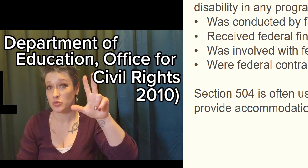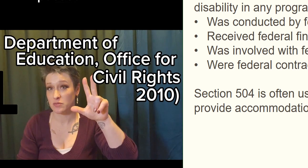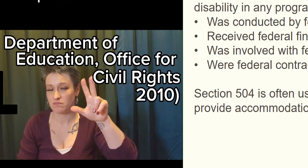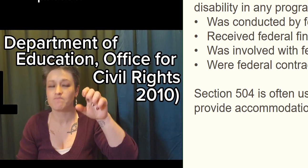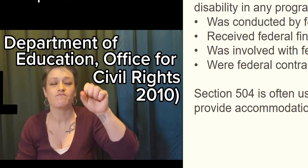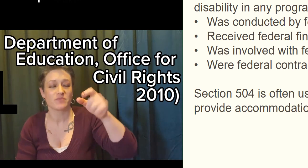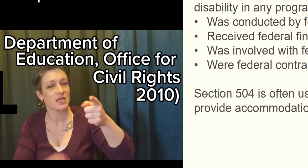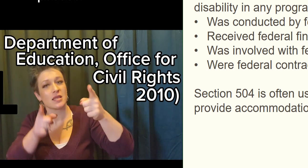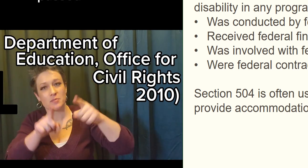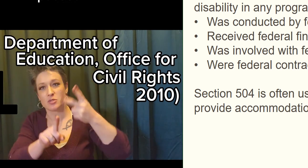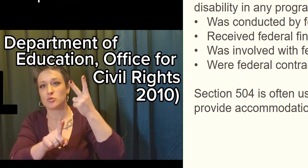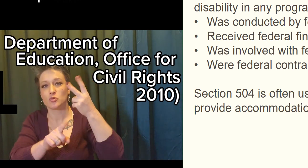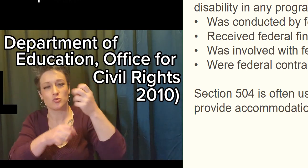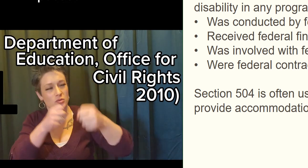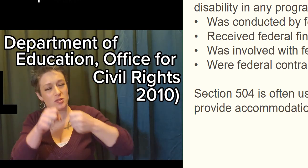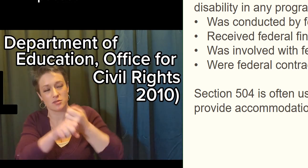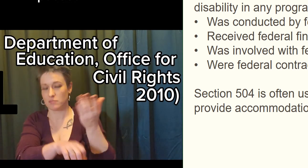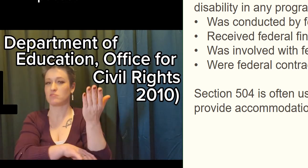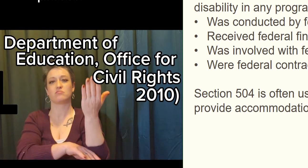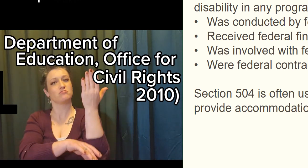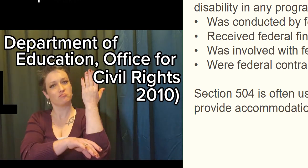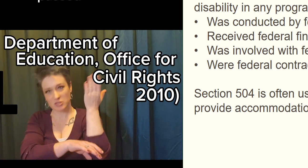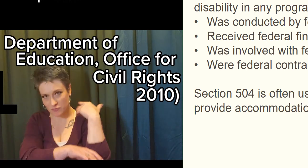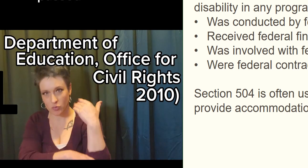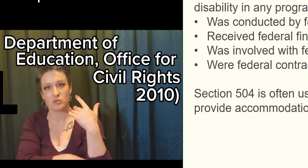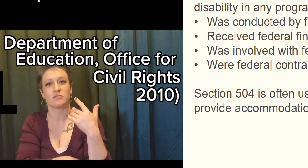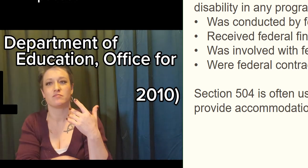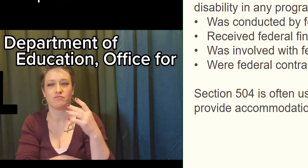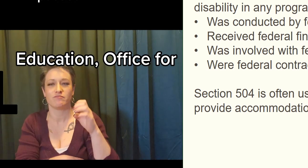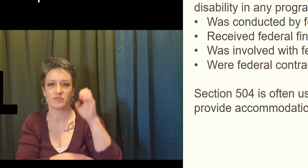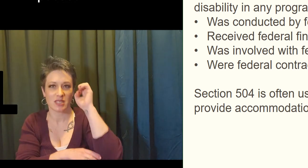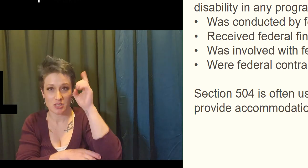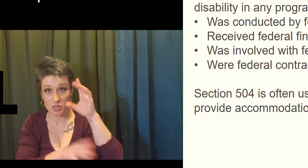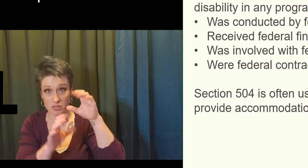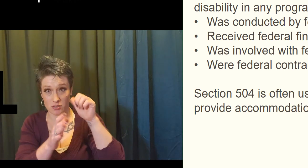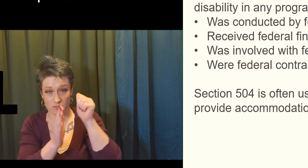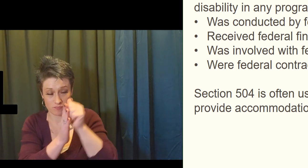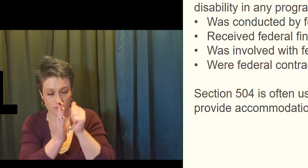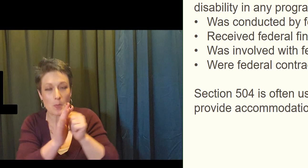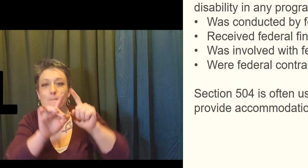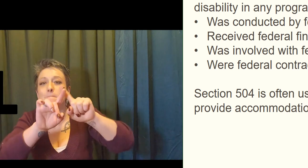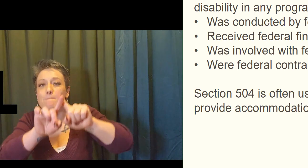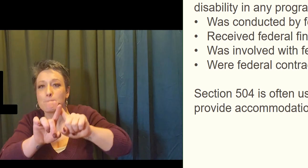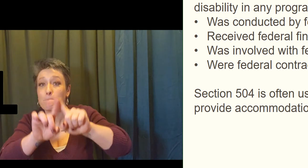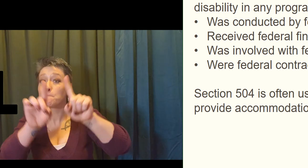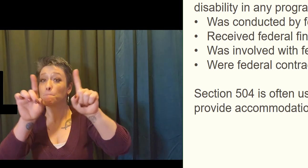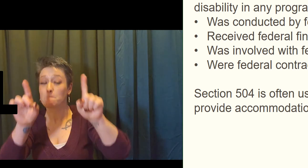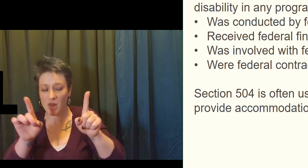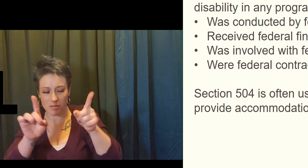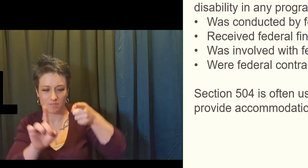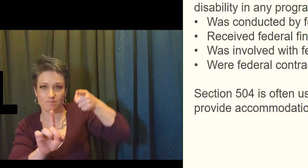Yep, 1973, which is 2 years before the Education Act passed.